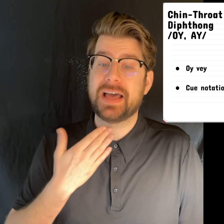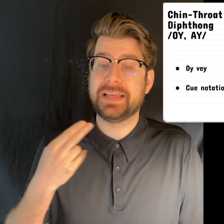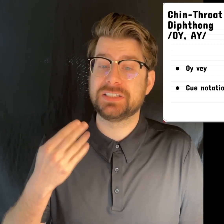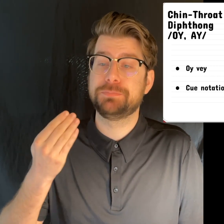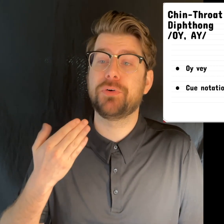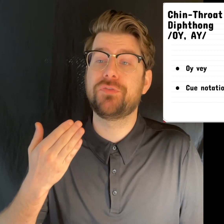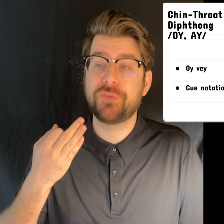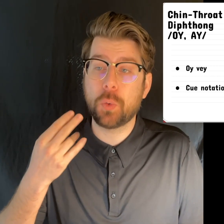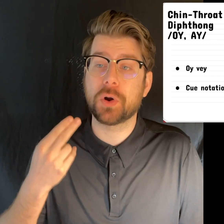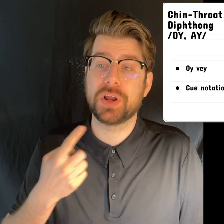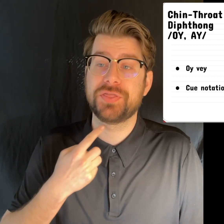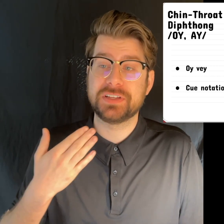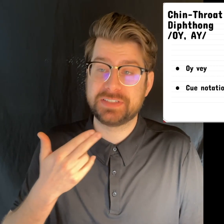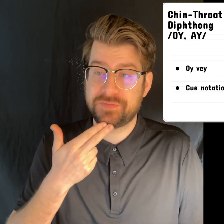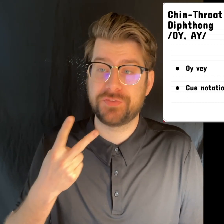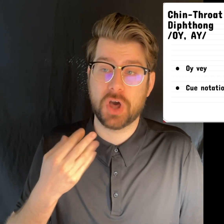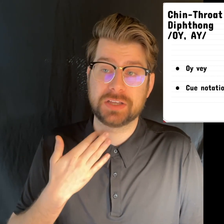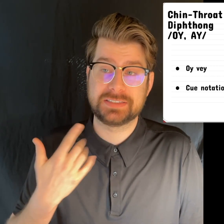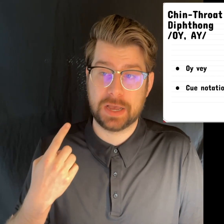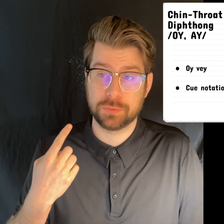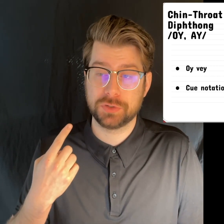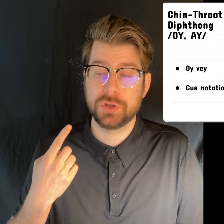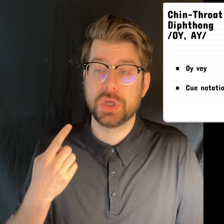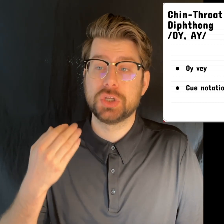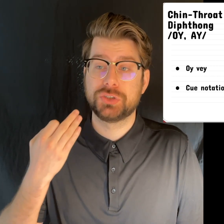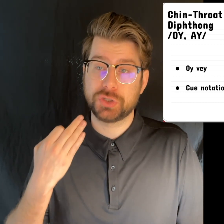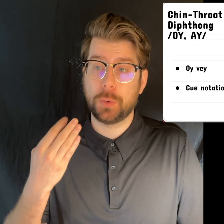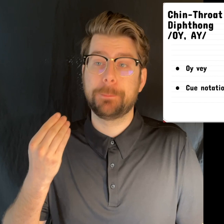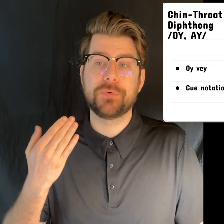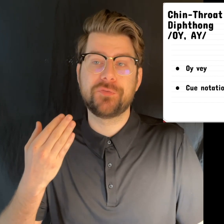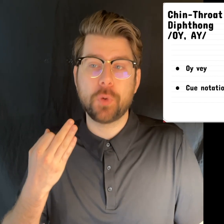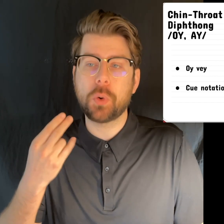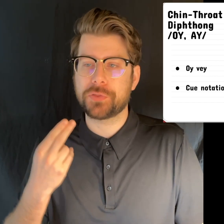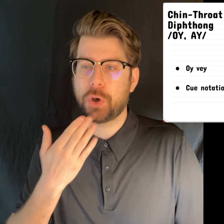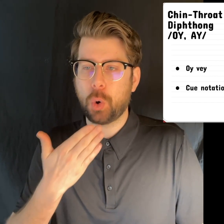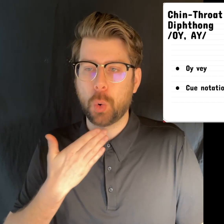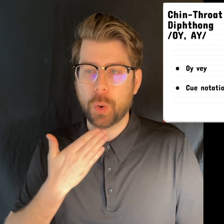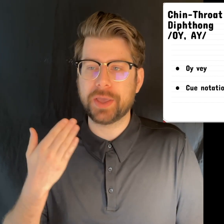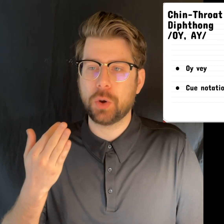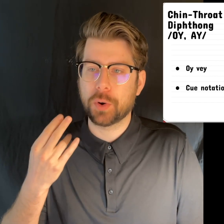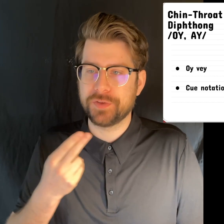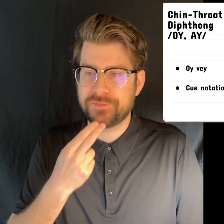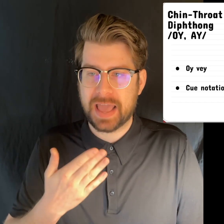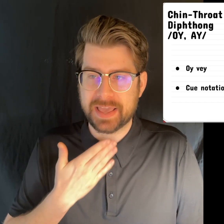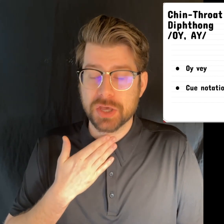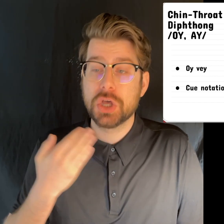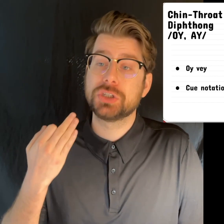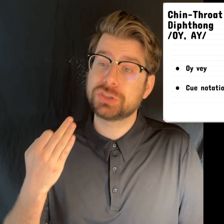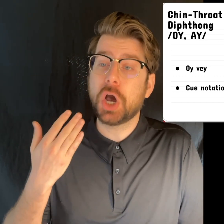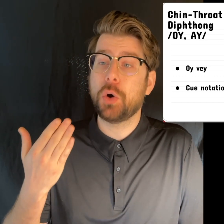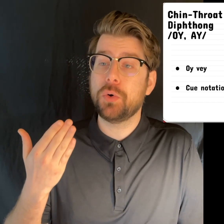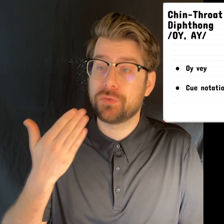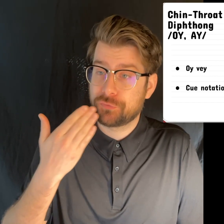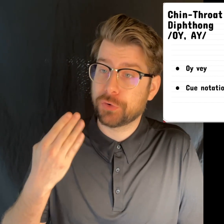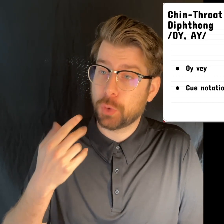is before the diphthong sound. So before the oi or the vey. So for the